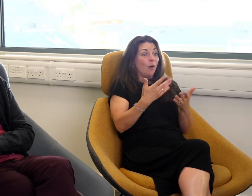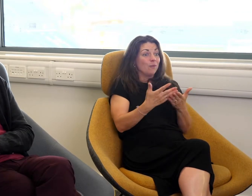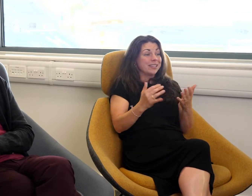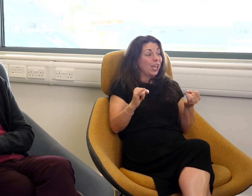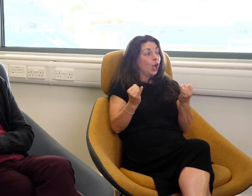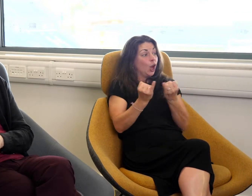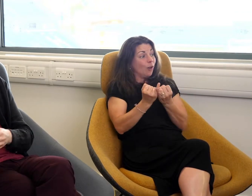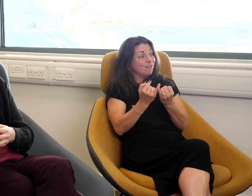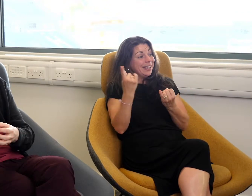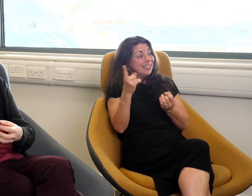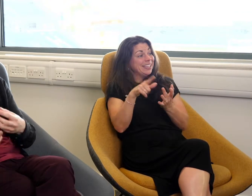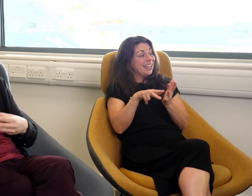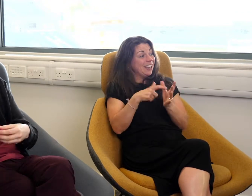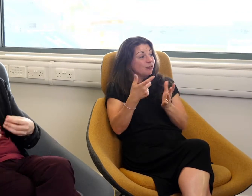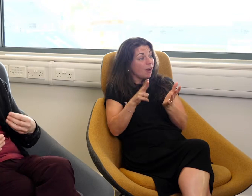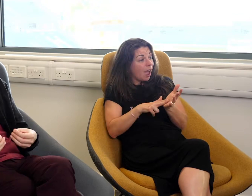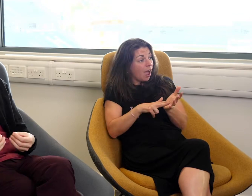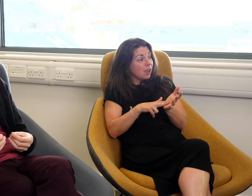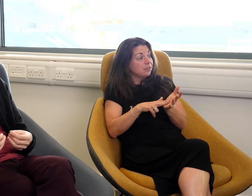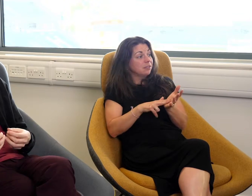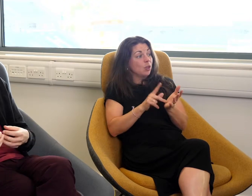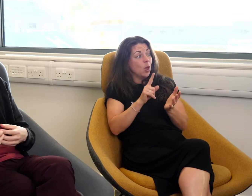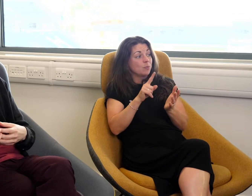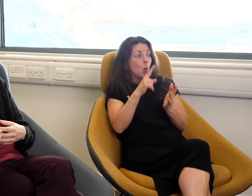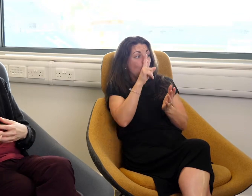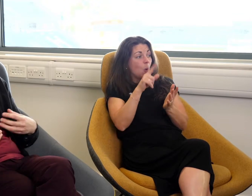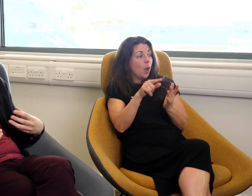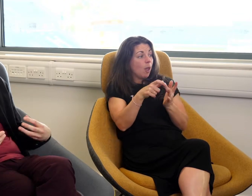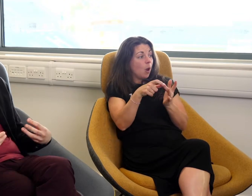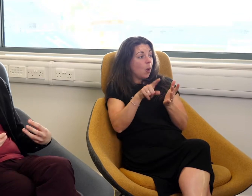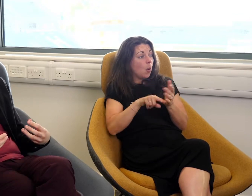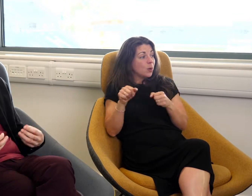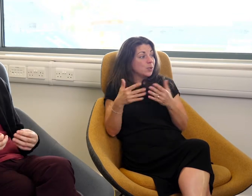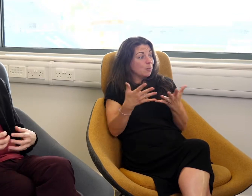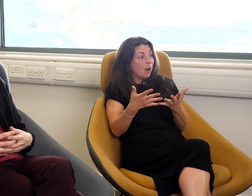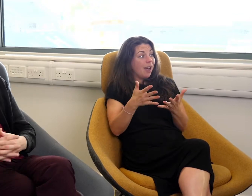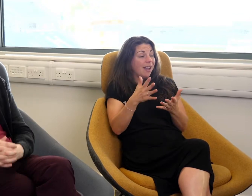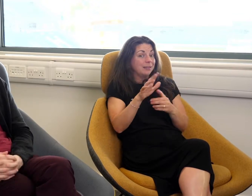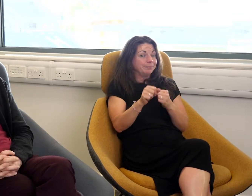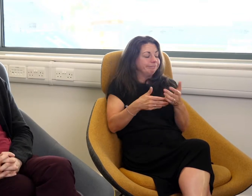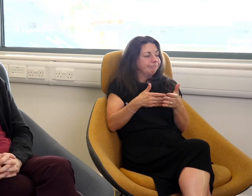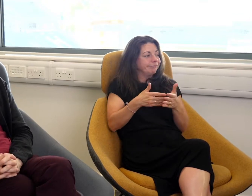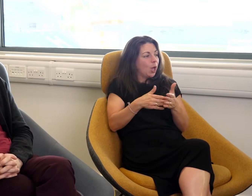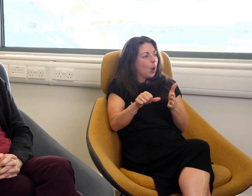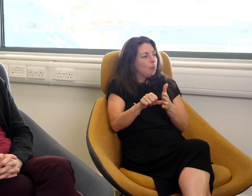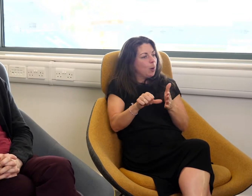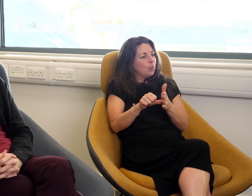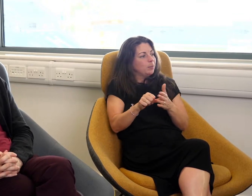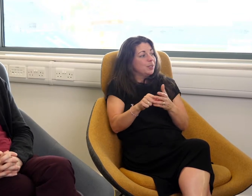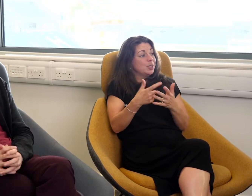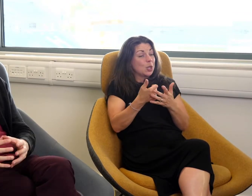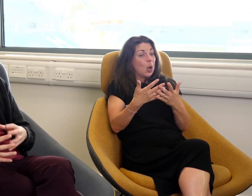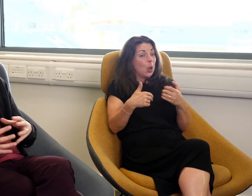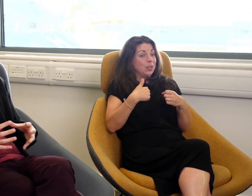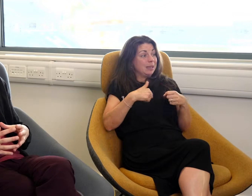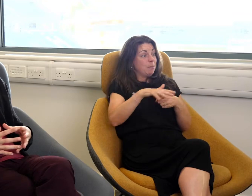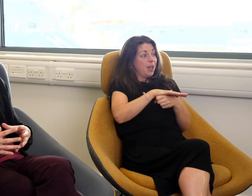Iran and the kind of the oil supply issues, we've got problems there as well. And there's lots of people in my constituency, particularly in more rural